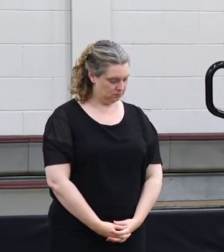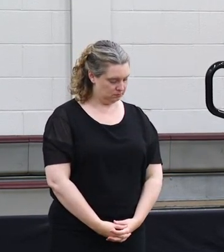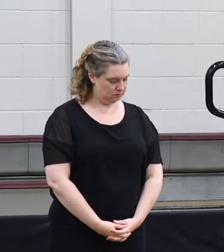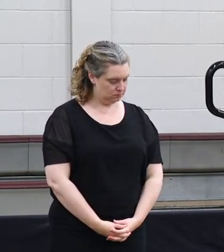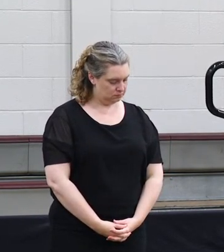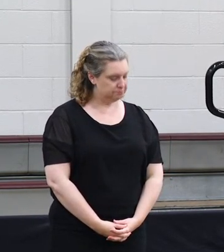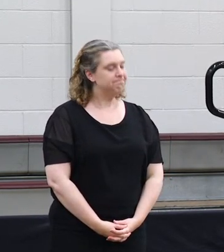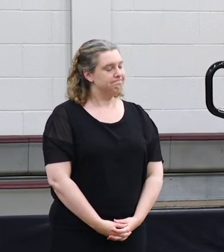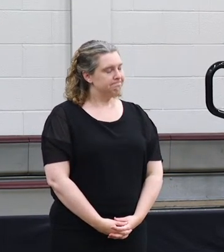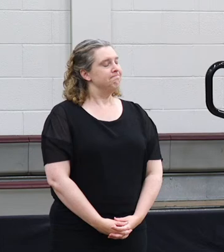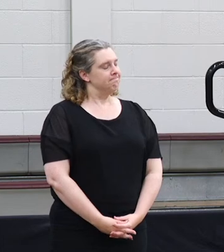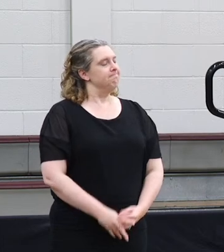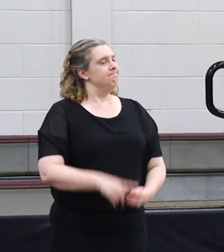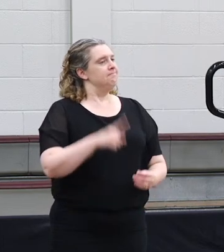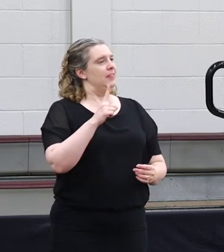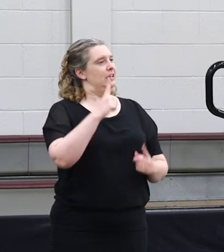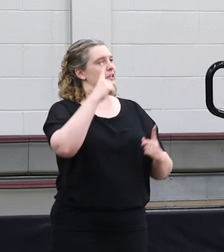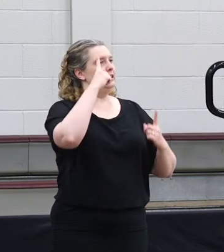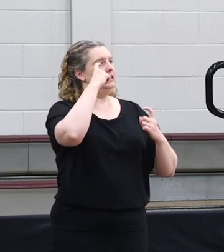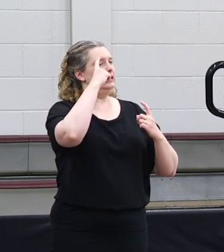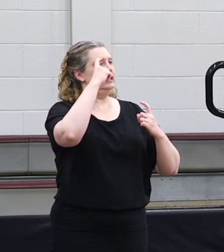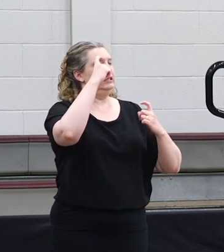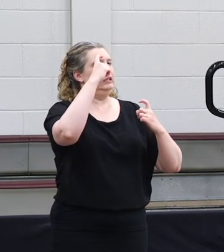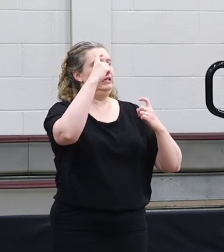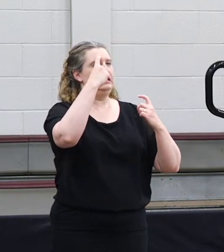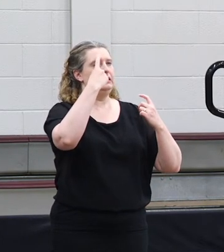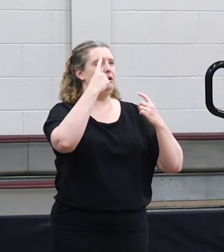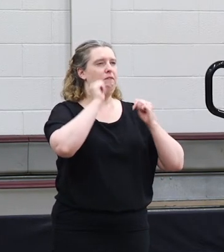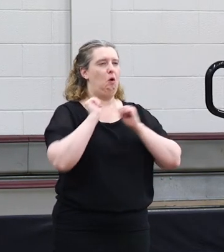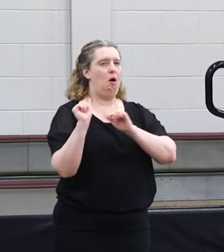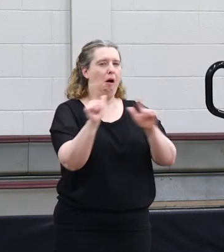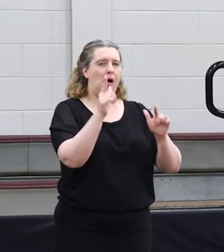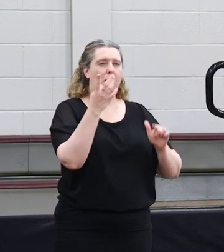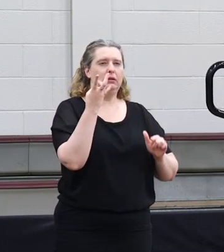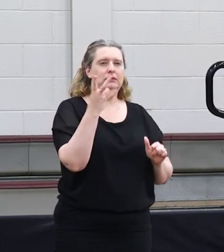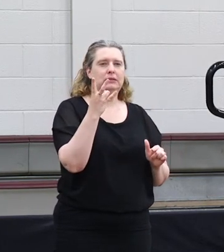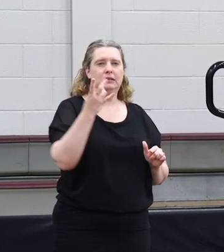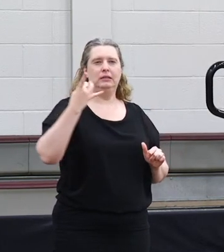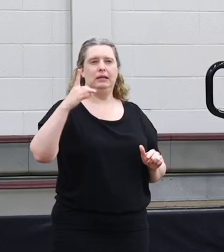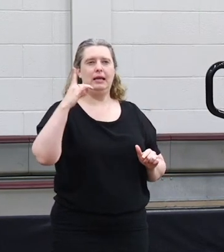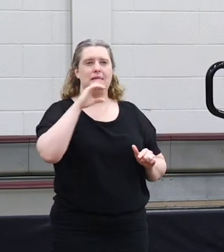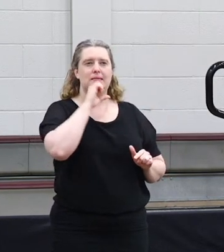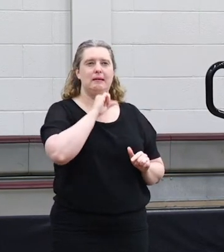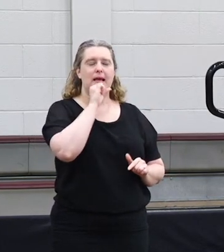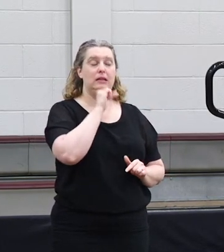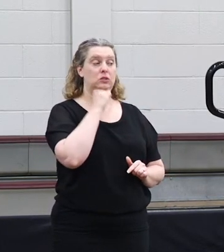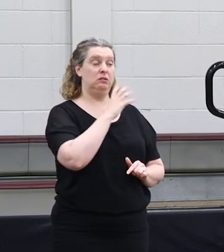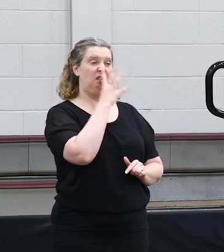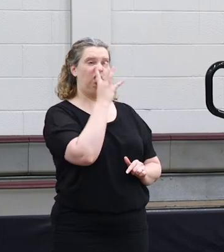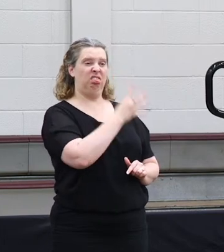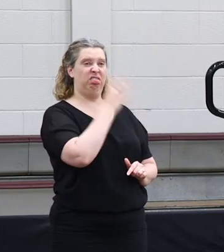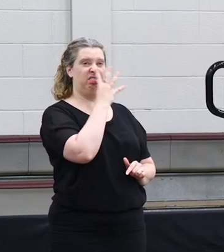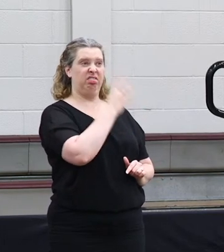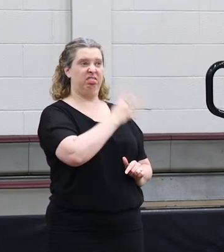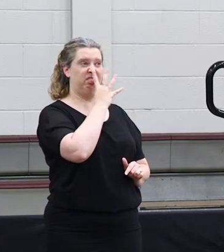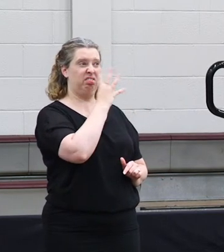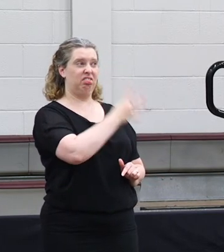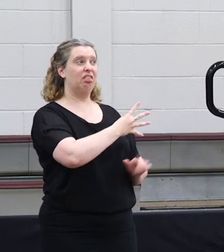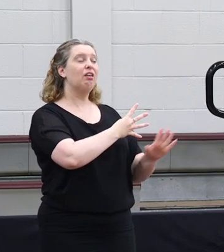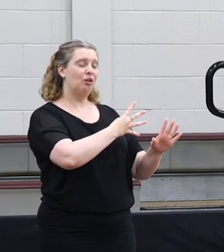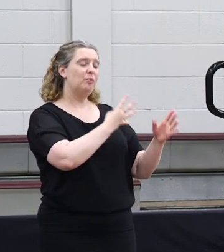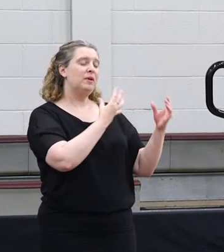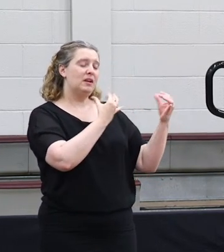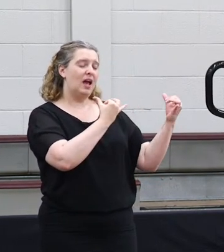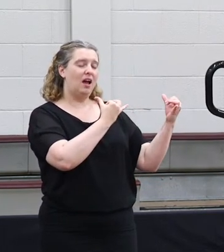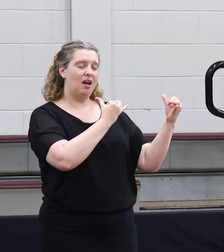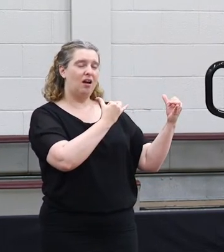This beast haunts the dreams of 17 and 18-year-olds across the country. Some of us may be ignoring its loud clamoring, but soon we